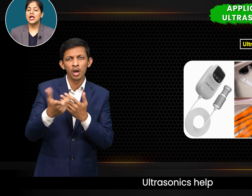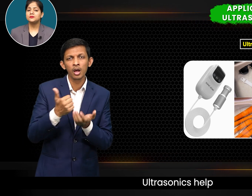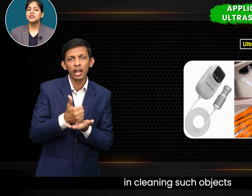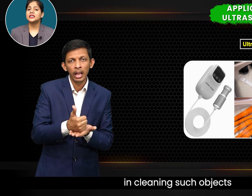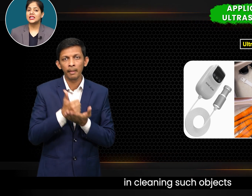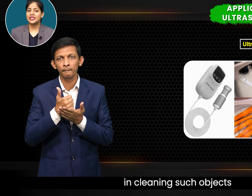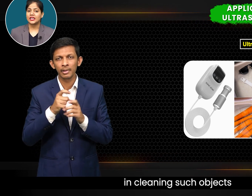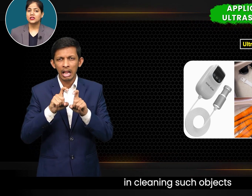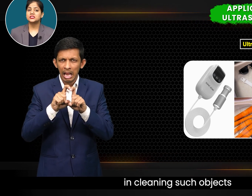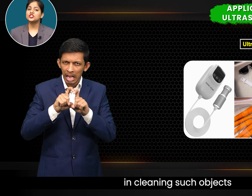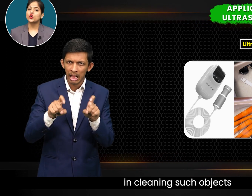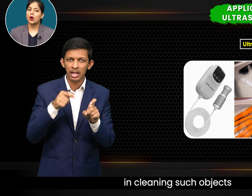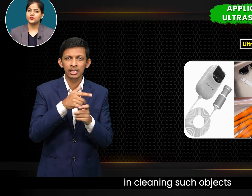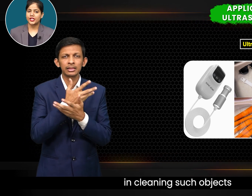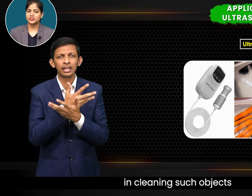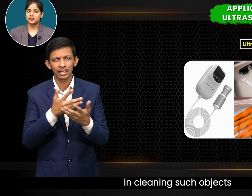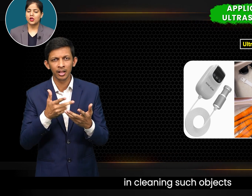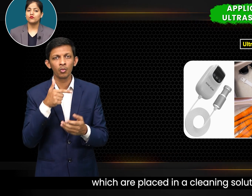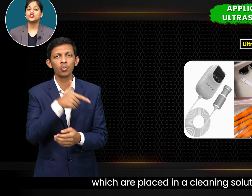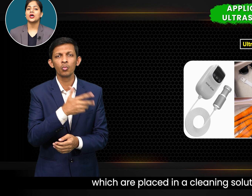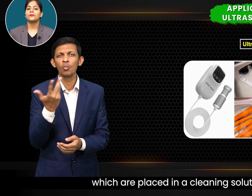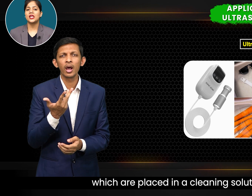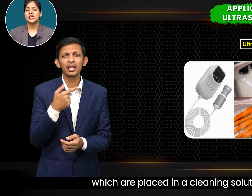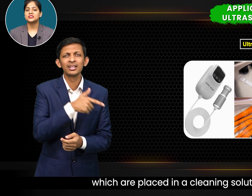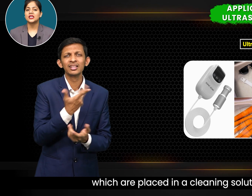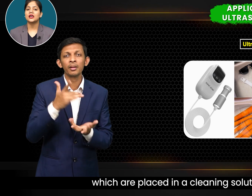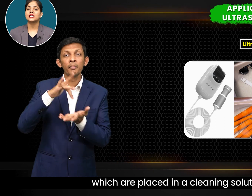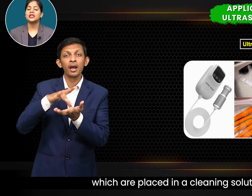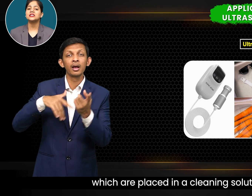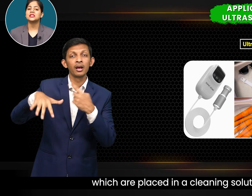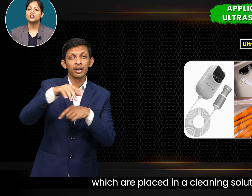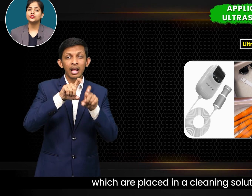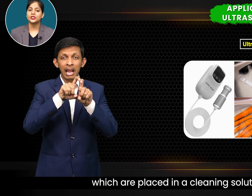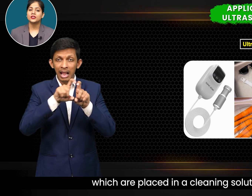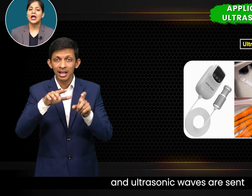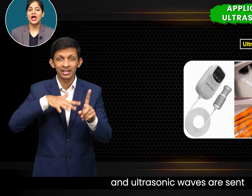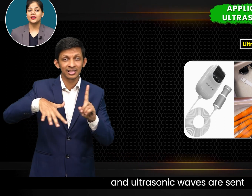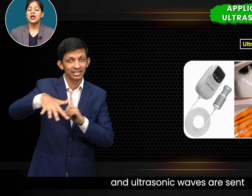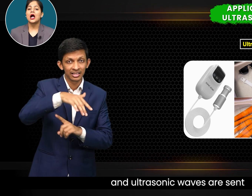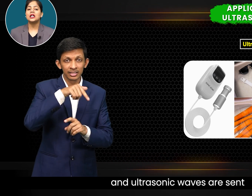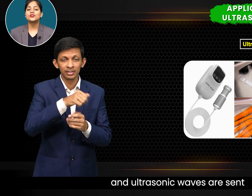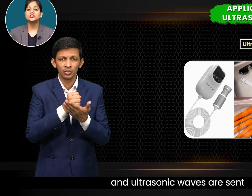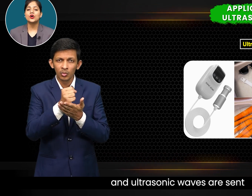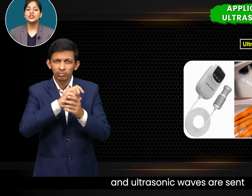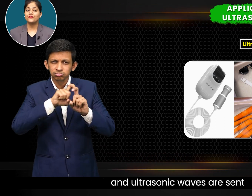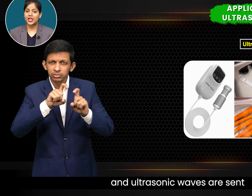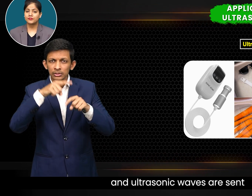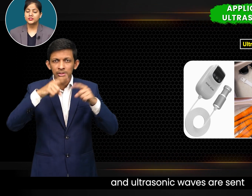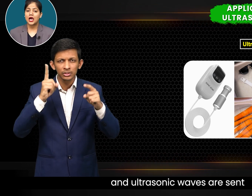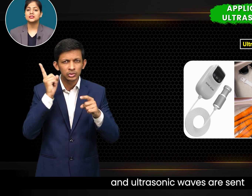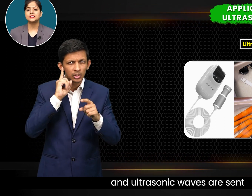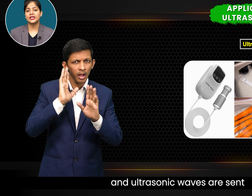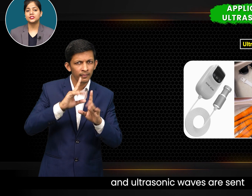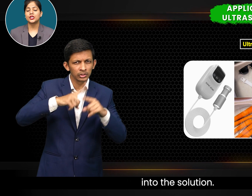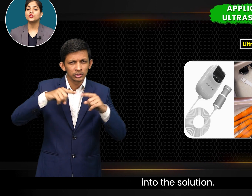Ultrasonics helps in cleaning such objects which are placed in a cleaning solution and ultrasonic